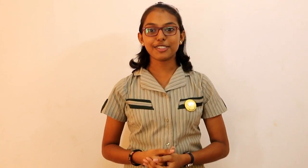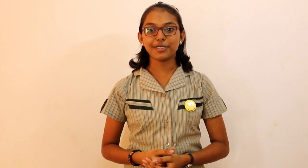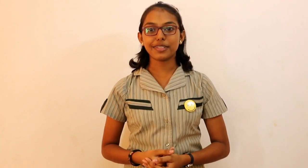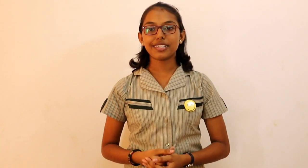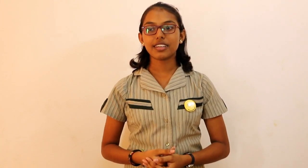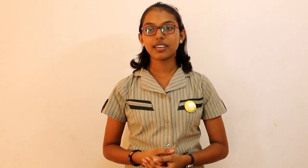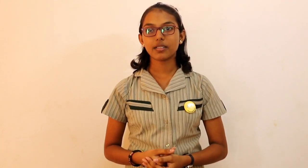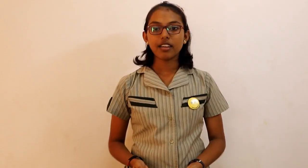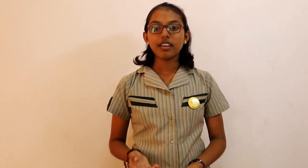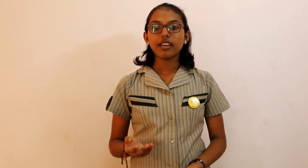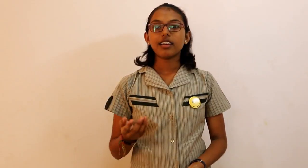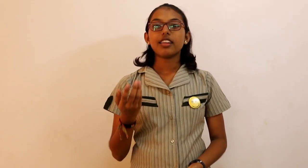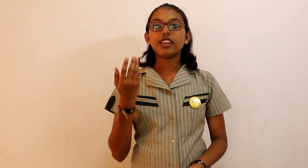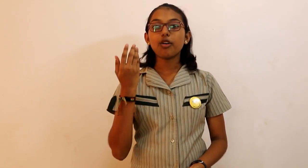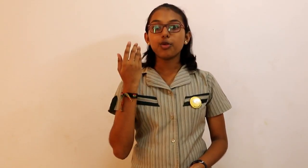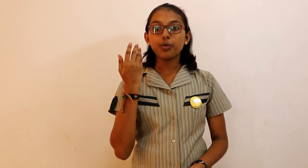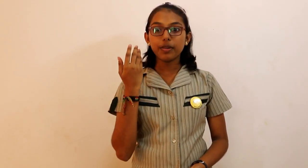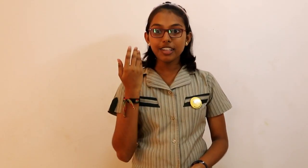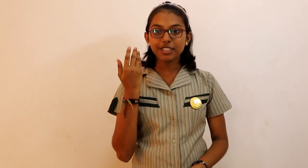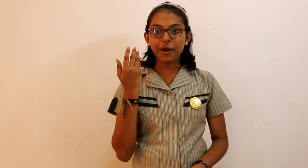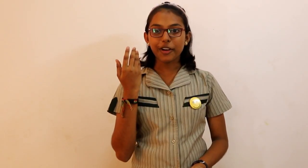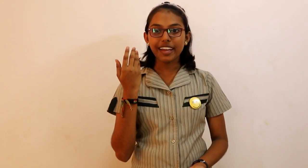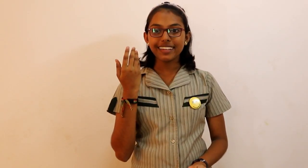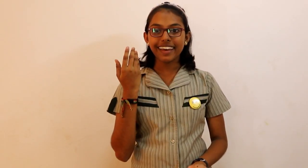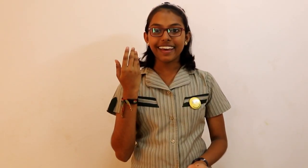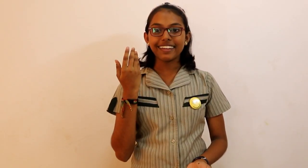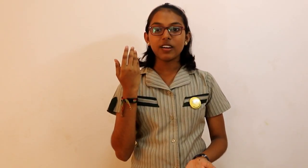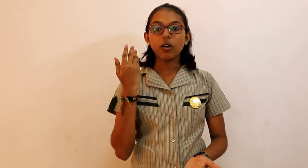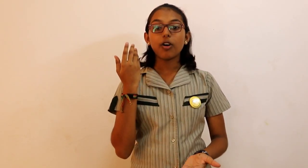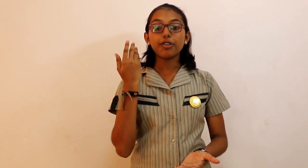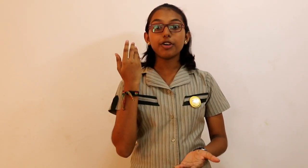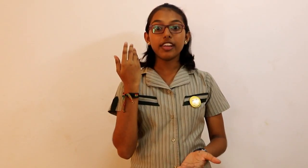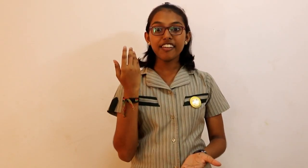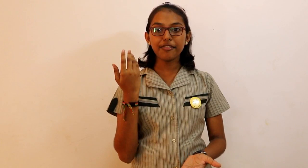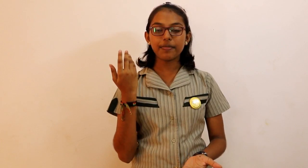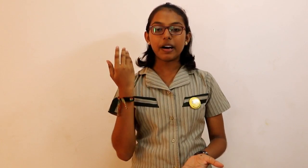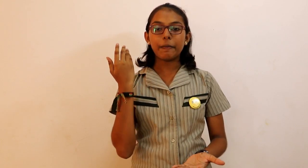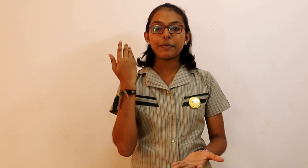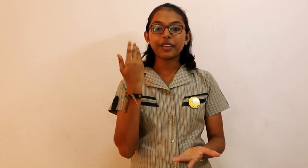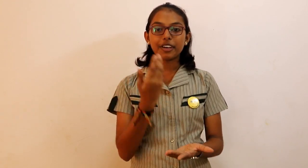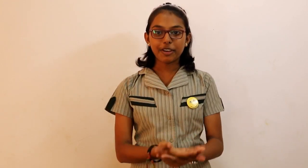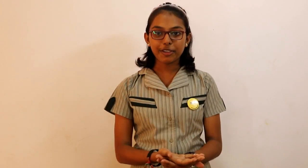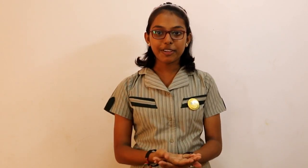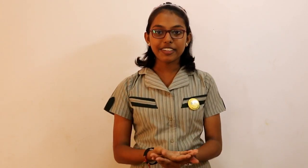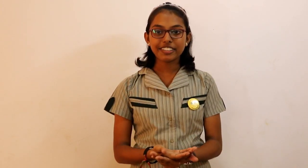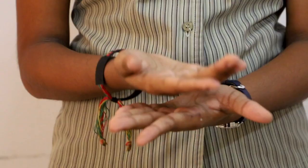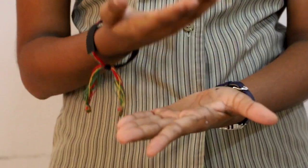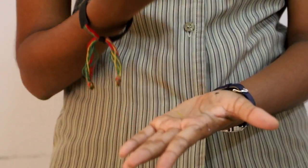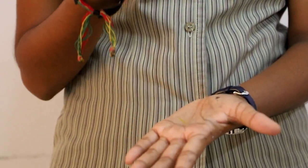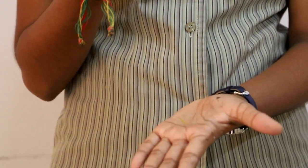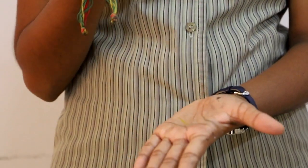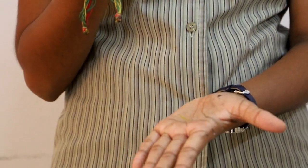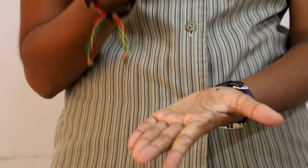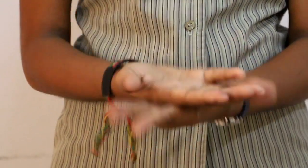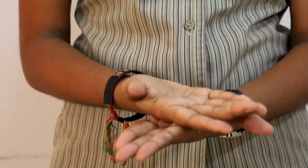afternoon. Now you place your right hand on your left palm. Good.